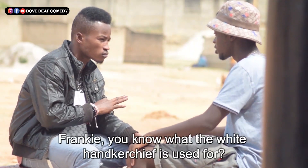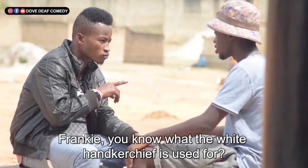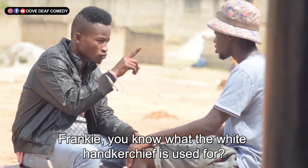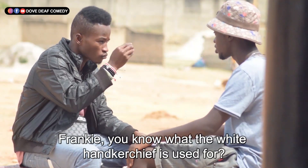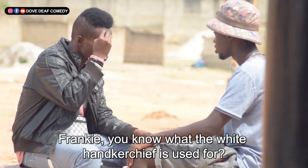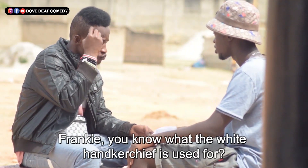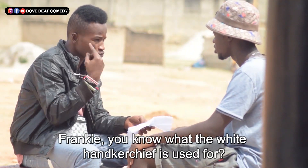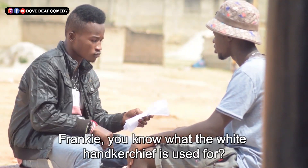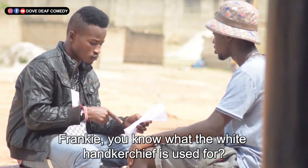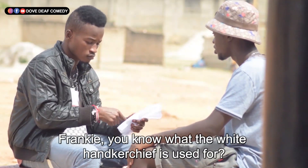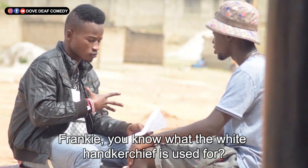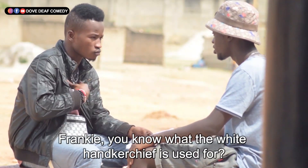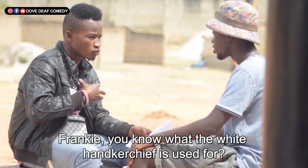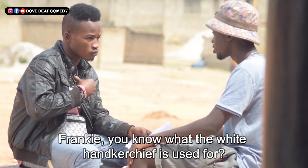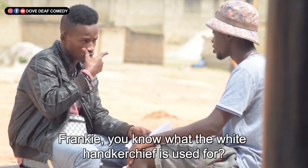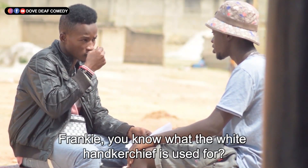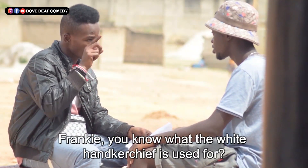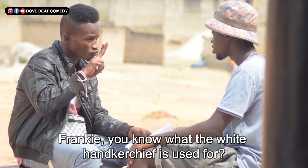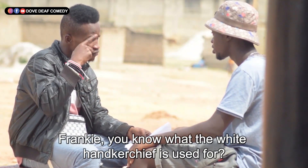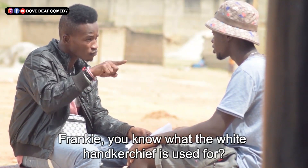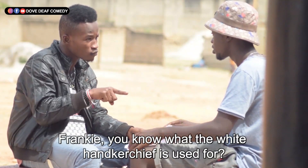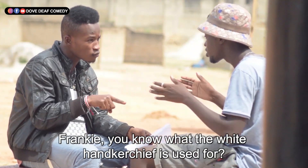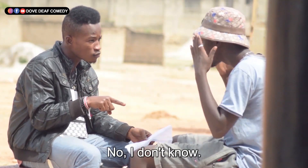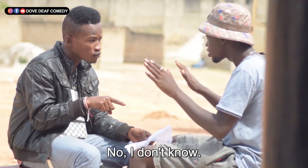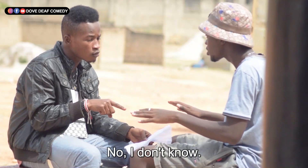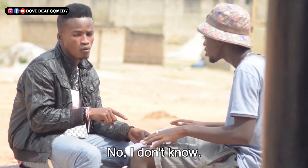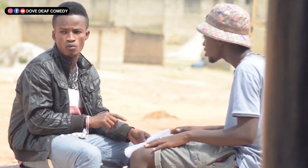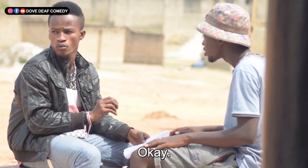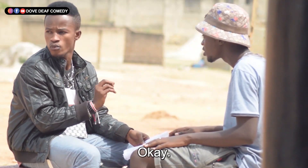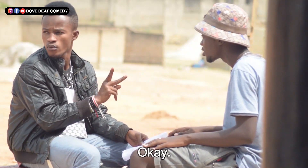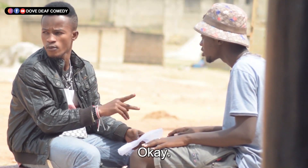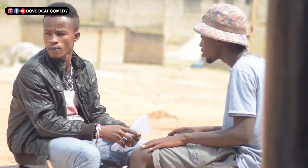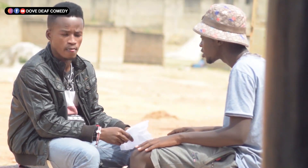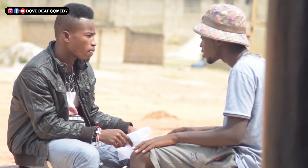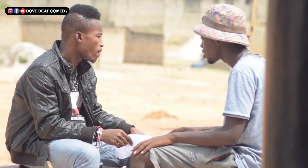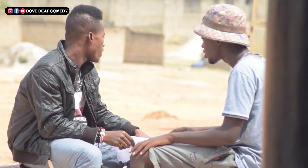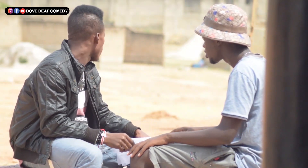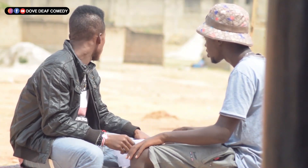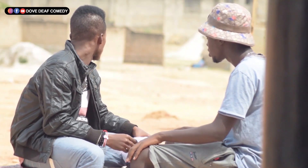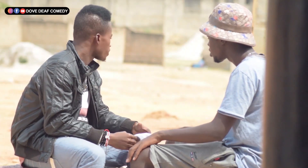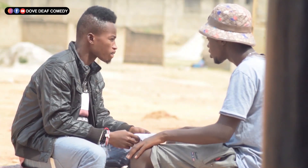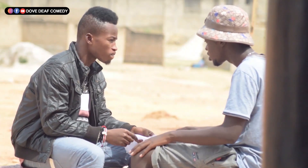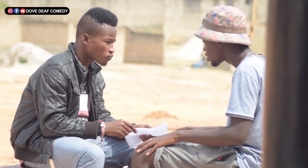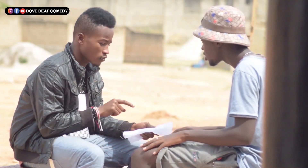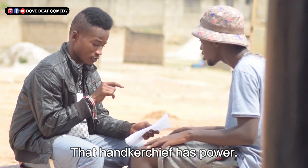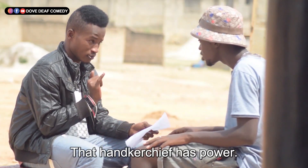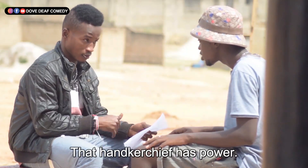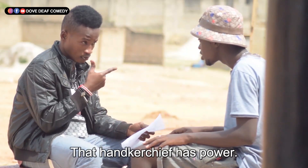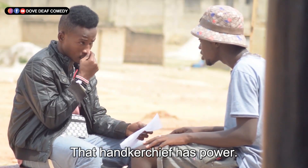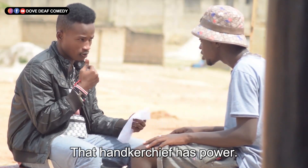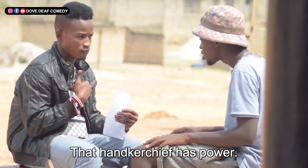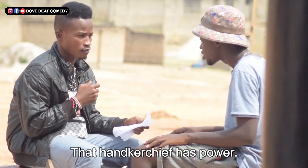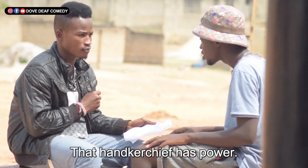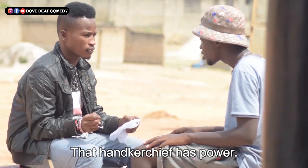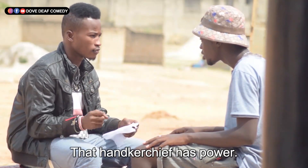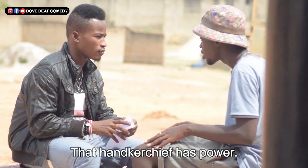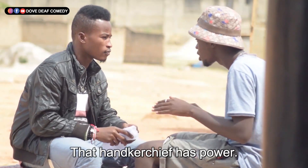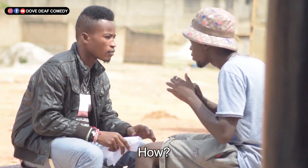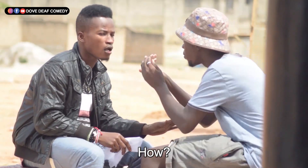Frankie, you know what the white handkerchief is used for? No, I don't know. Okay. That handkerchief has power.